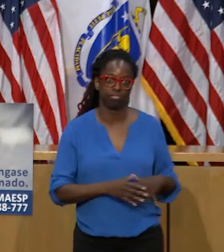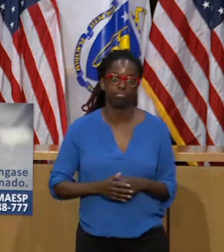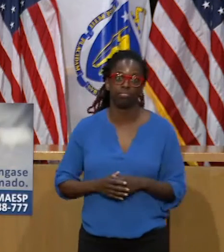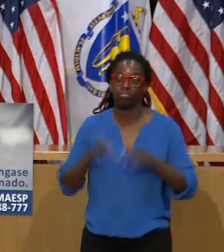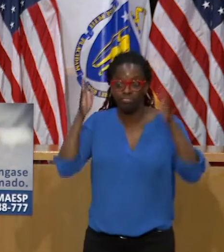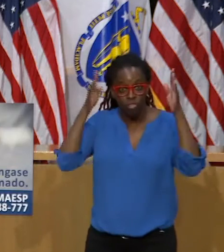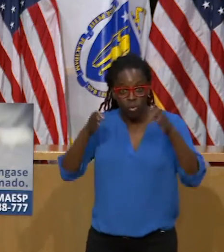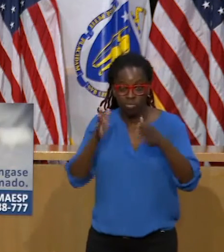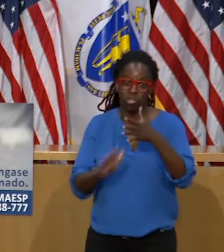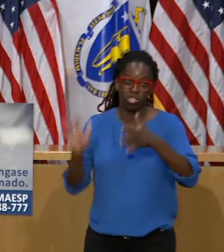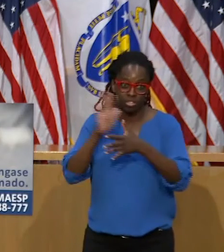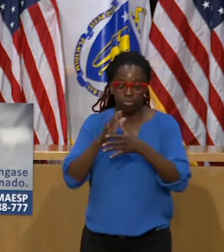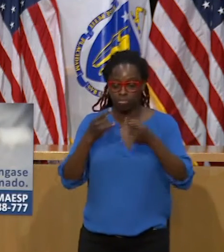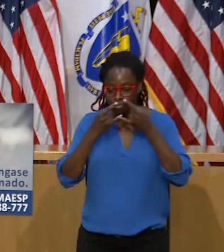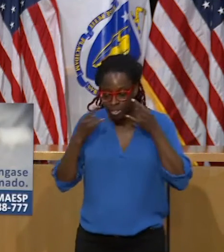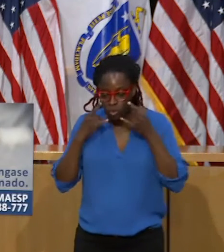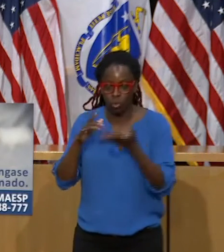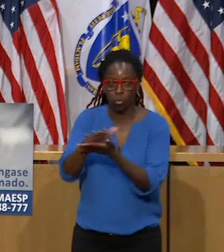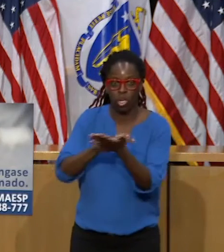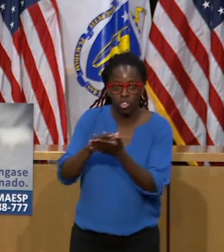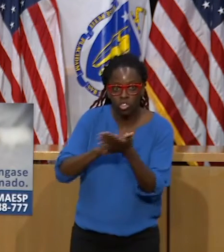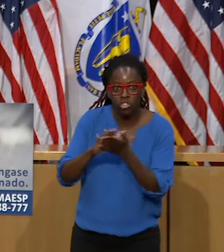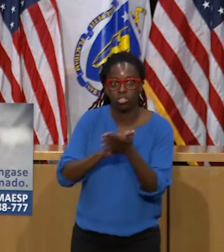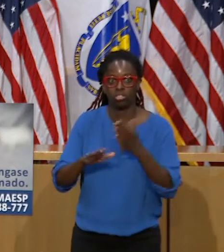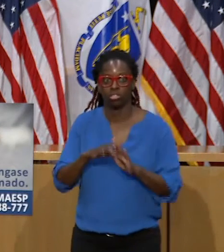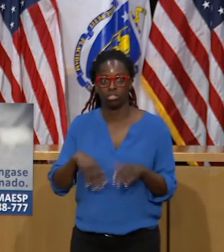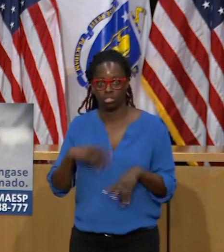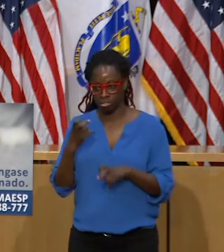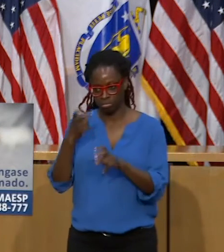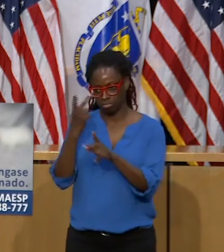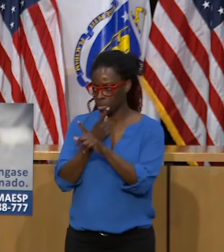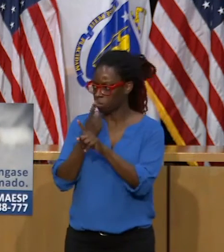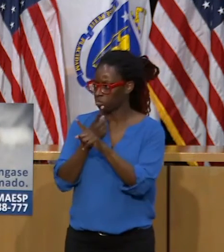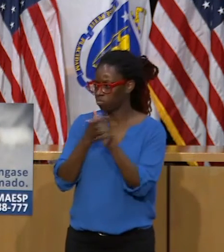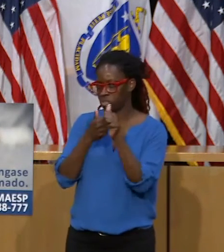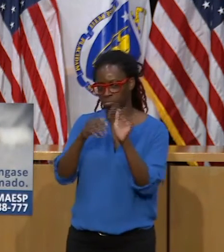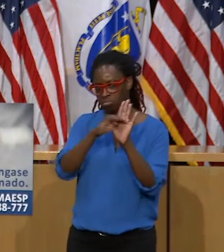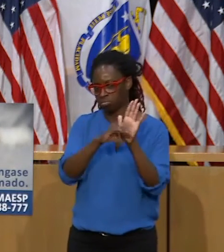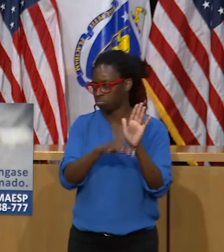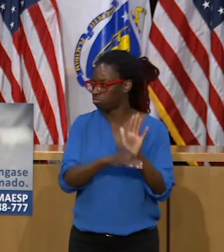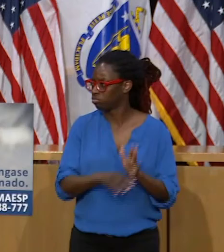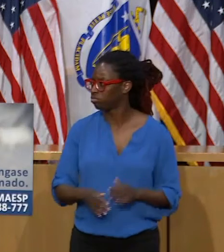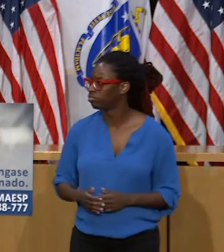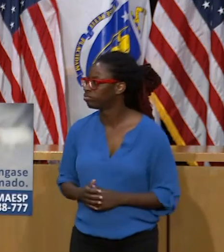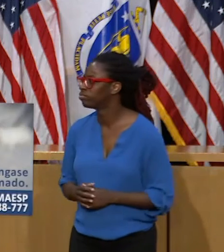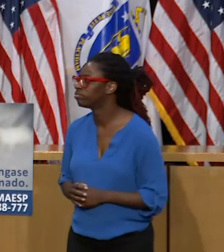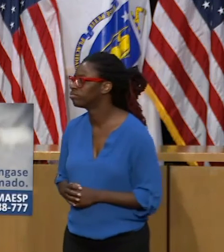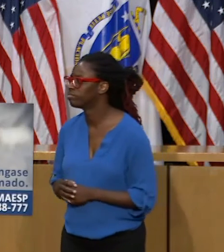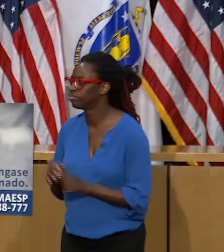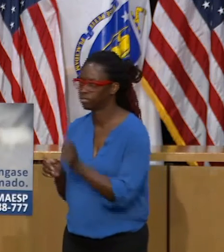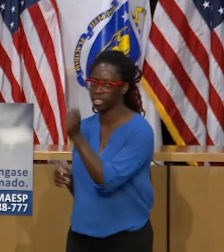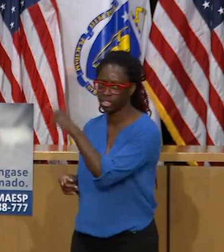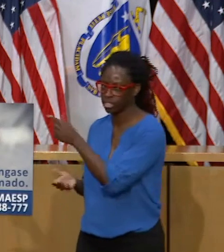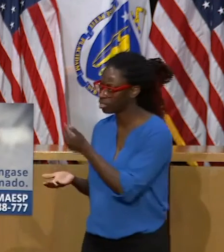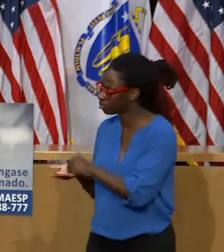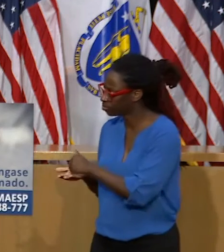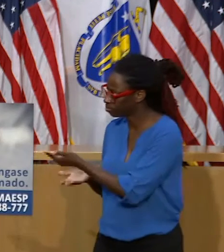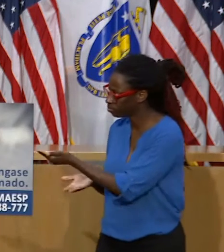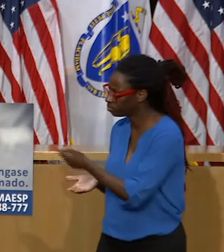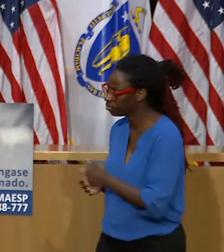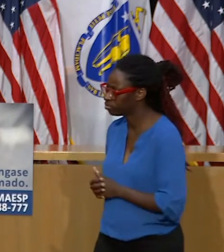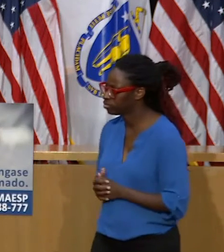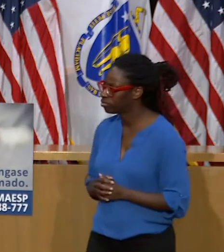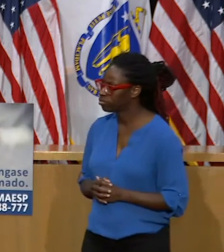appropriate management of the school building. Will all three options be available to parents if they don't feel comfortable sending their children back? Or I